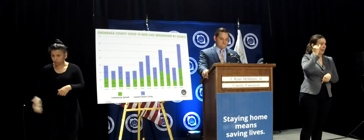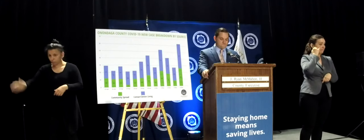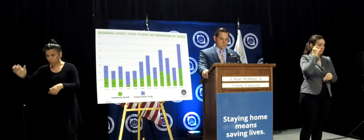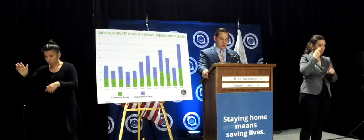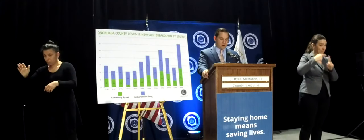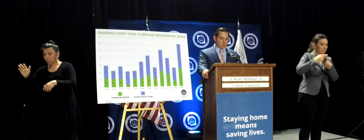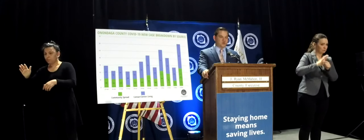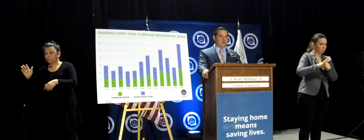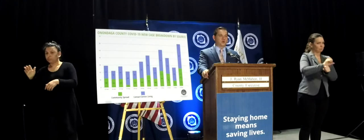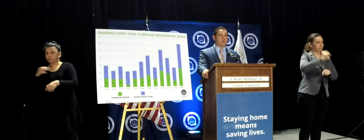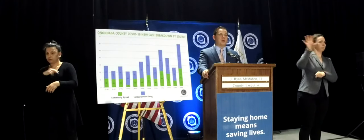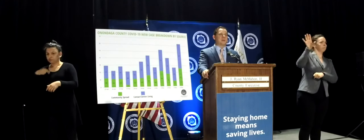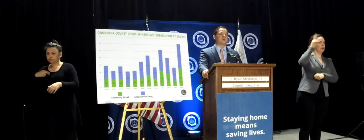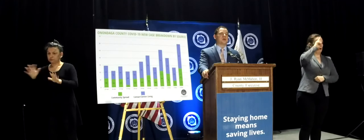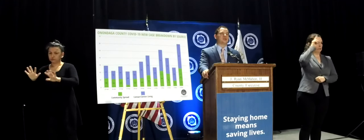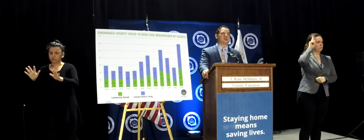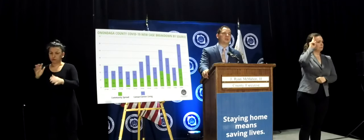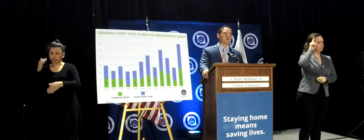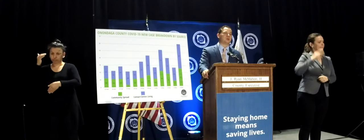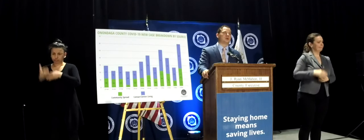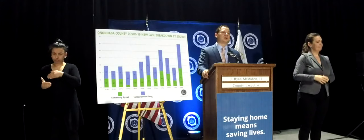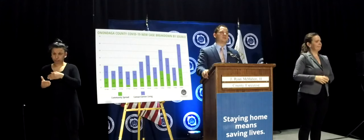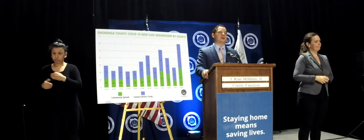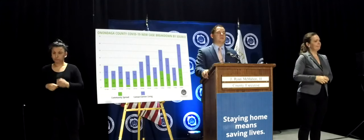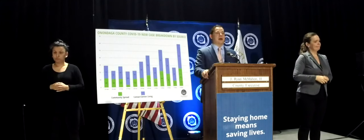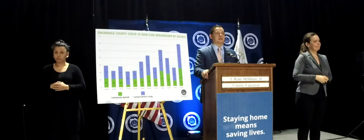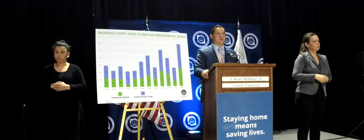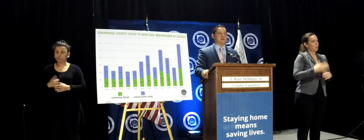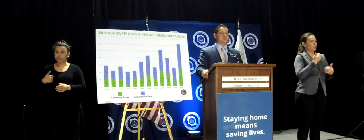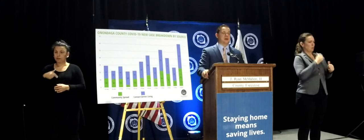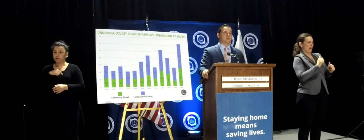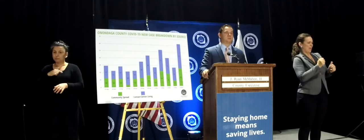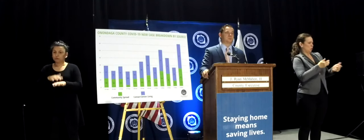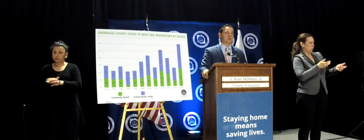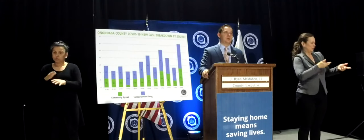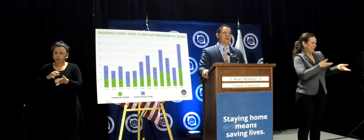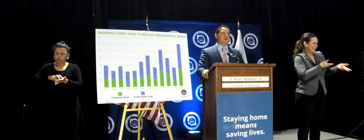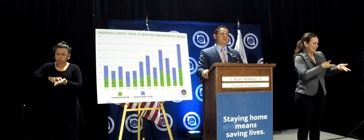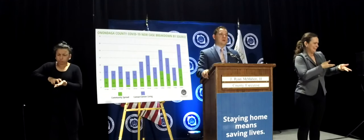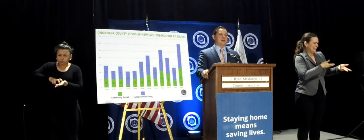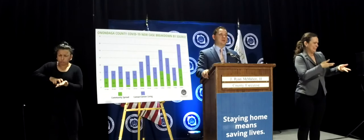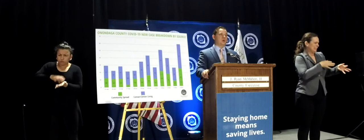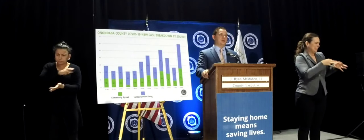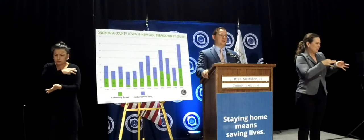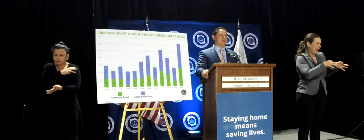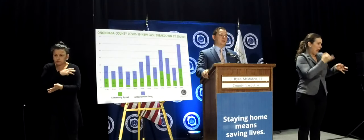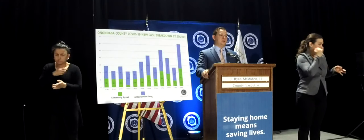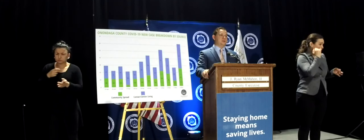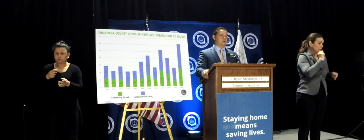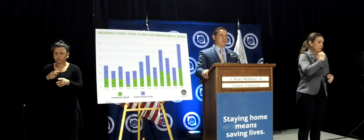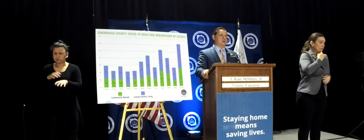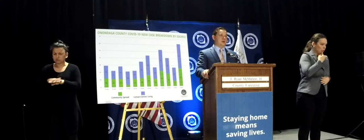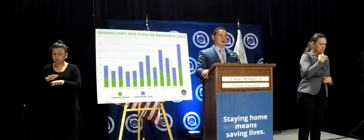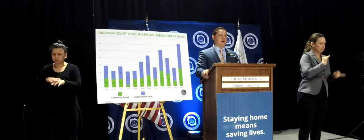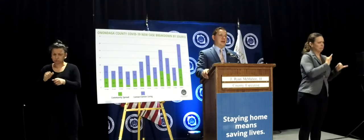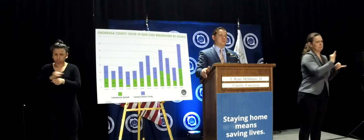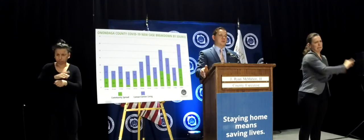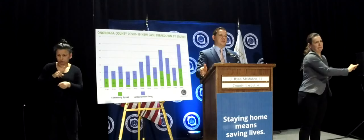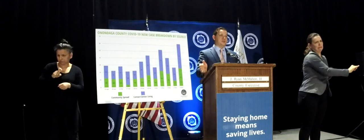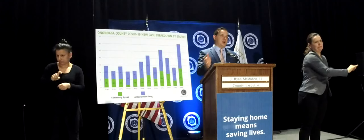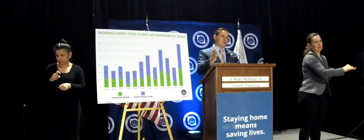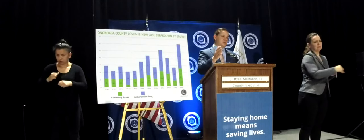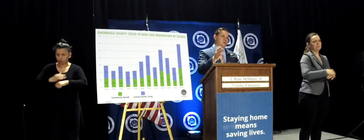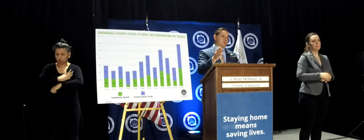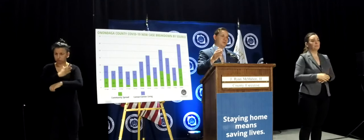our most vulnerable population in the community has been impacted by this now. And so that's going to lead to